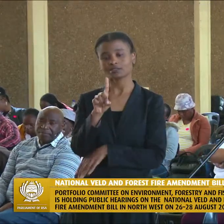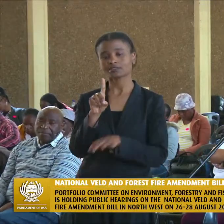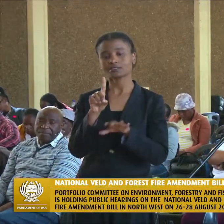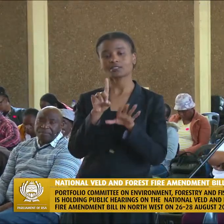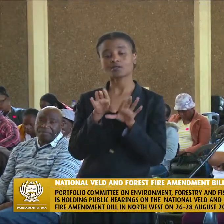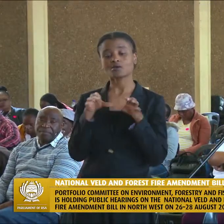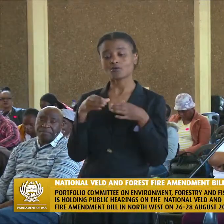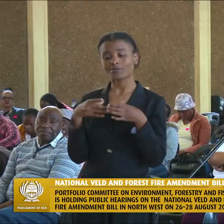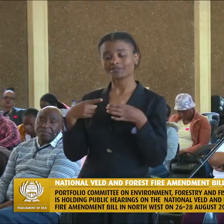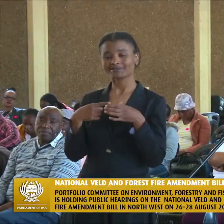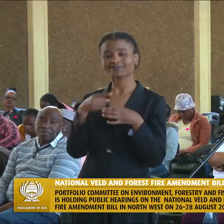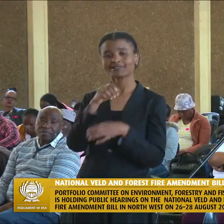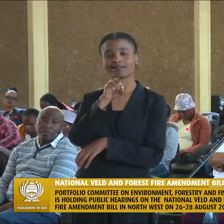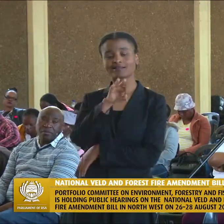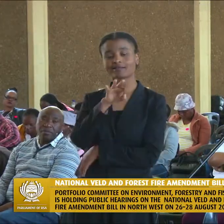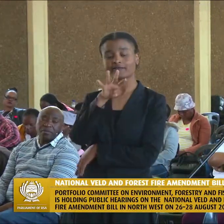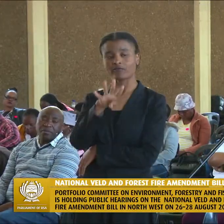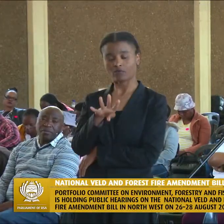34